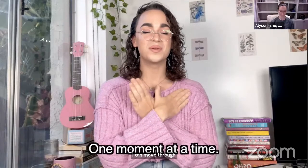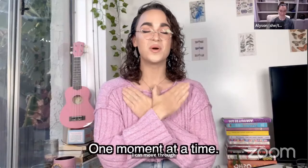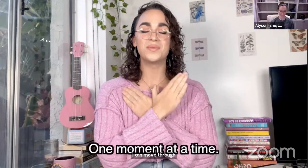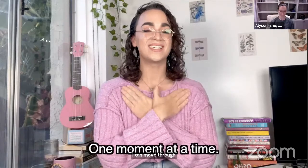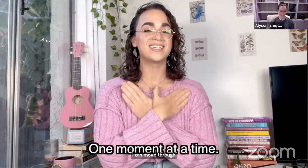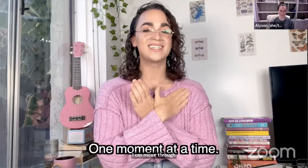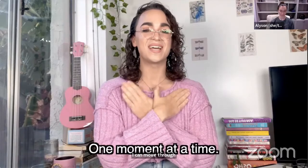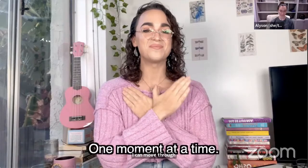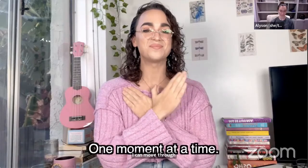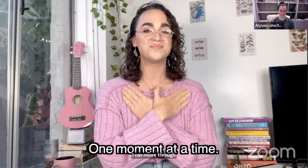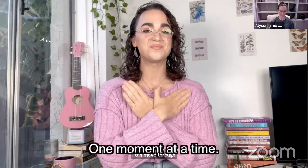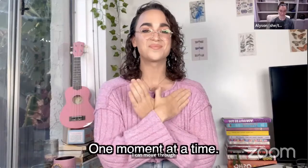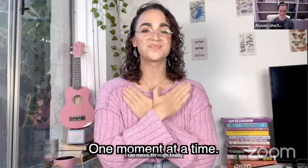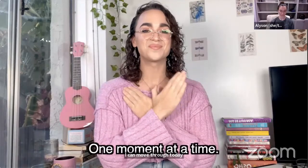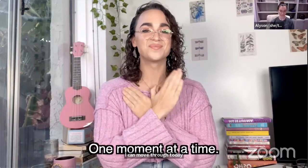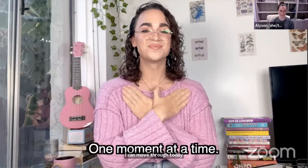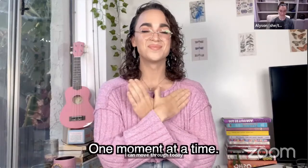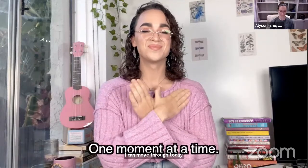one moment at a time.